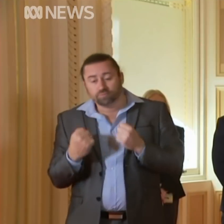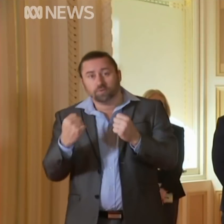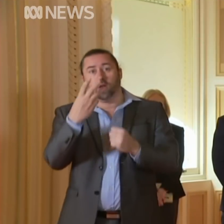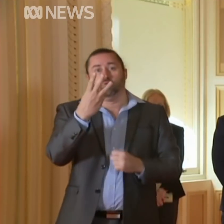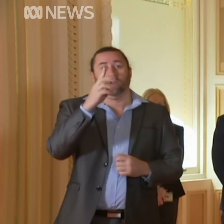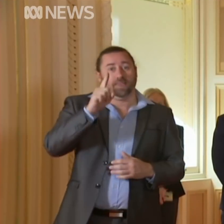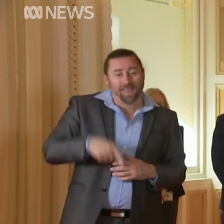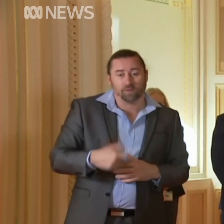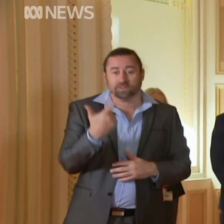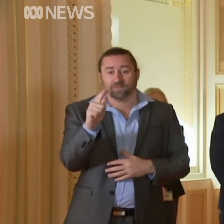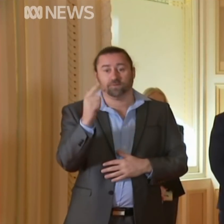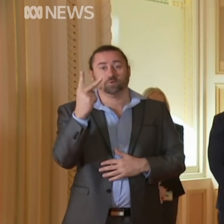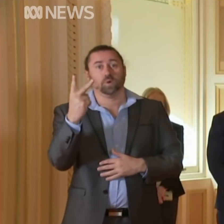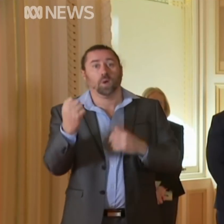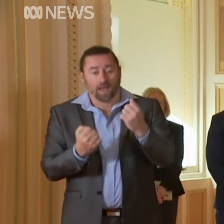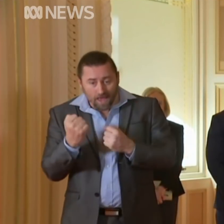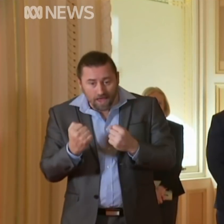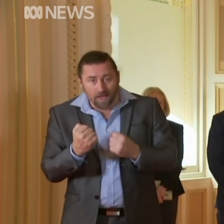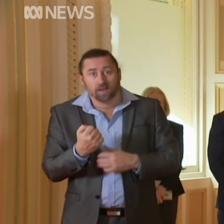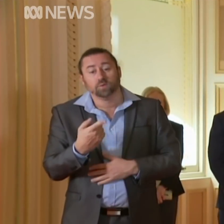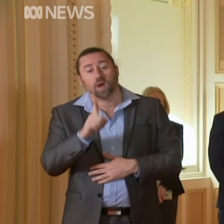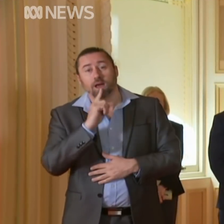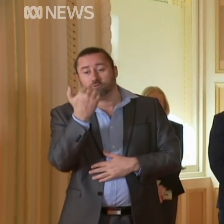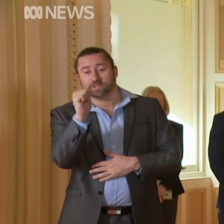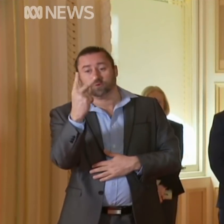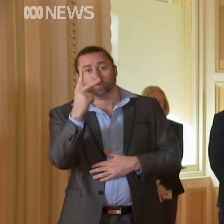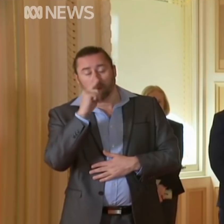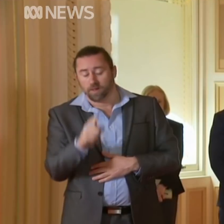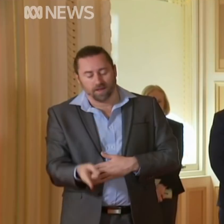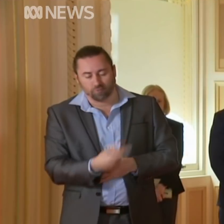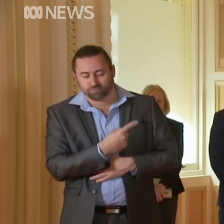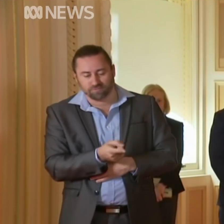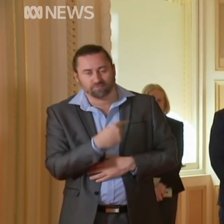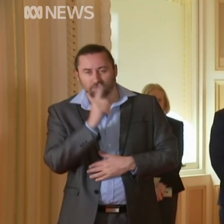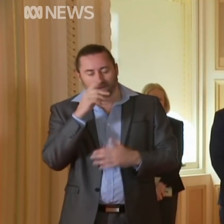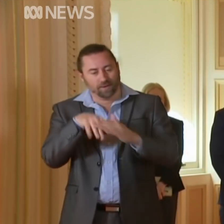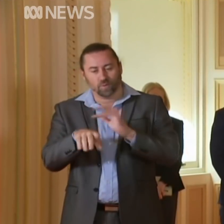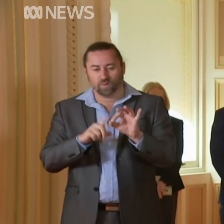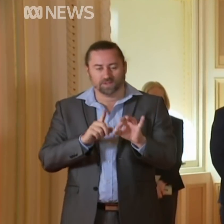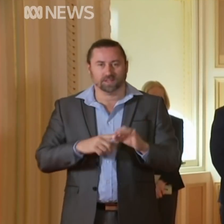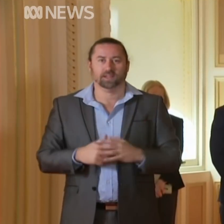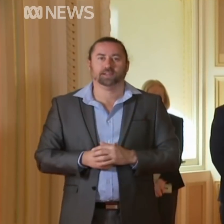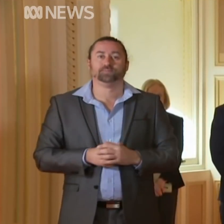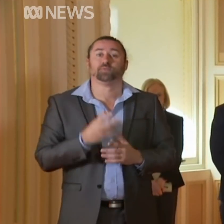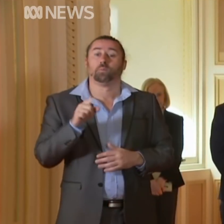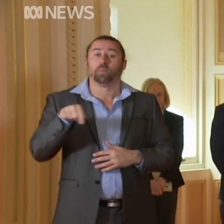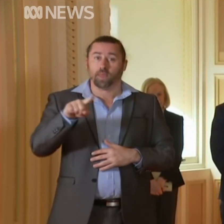3,072 vehicles. We have turned around 162 persons. From that, we have